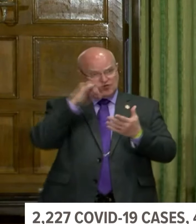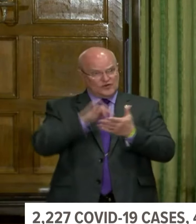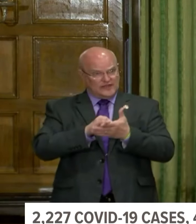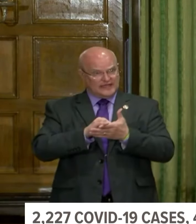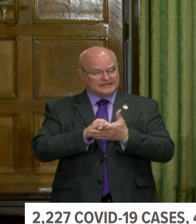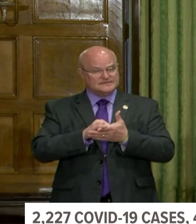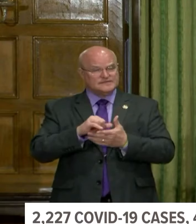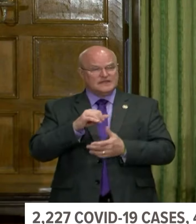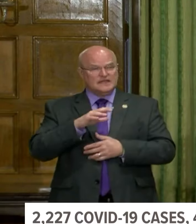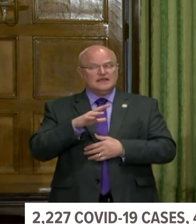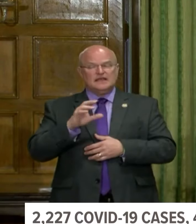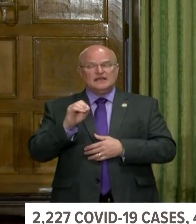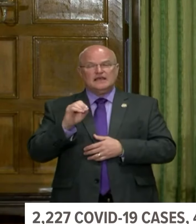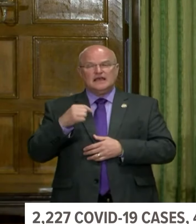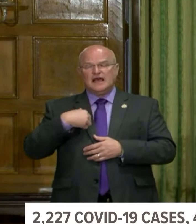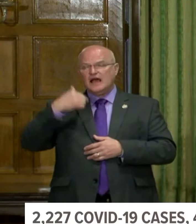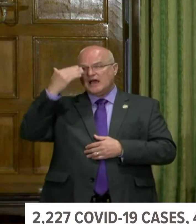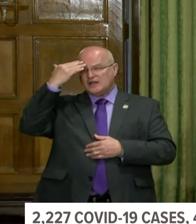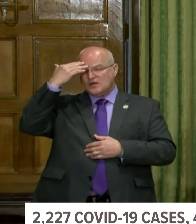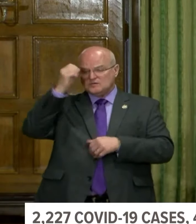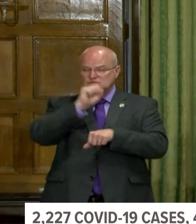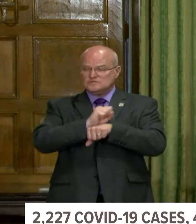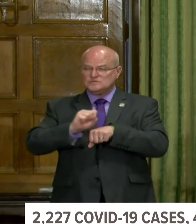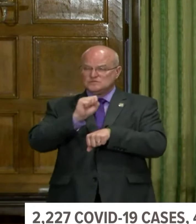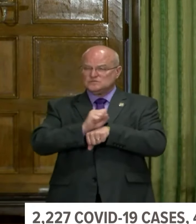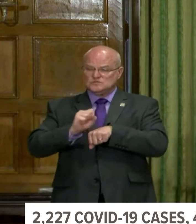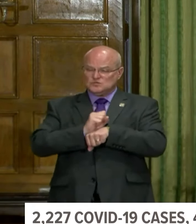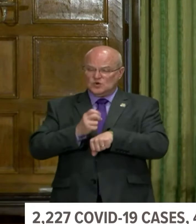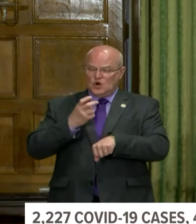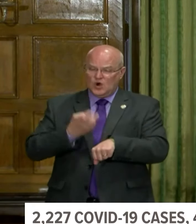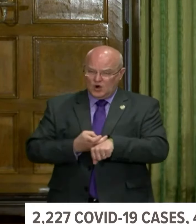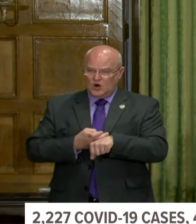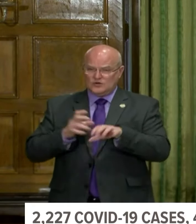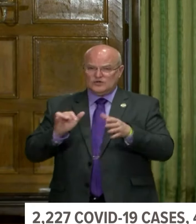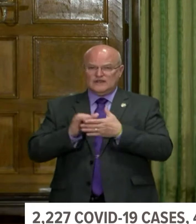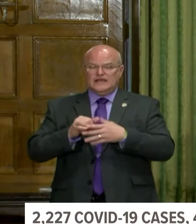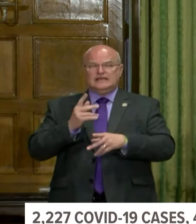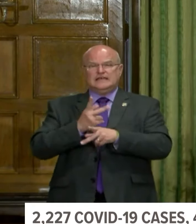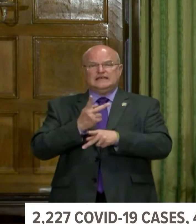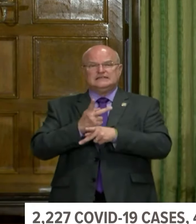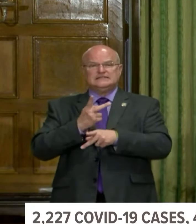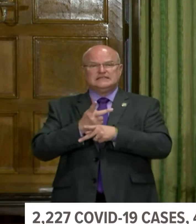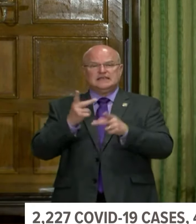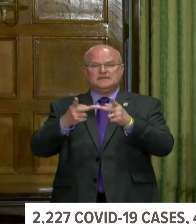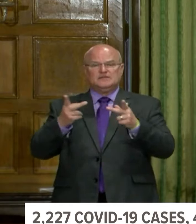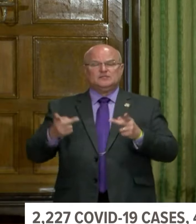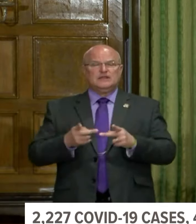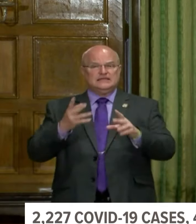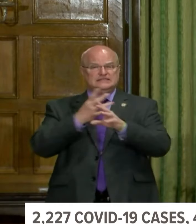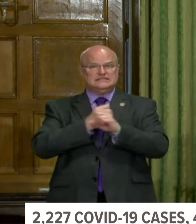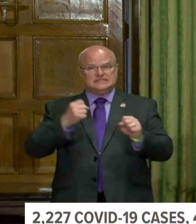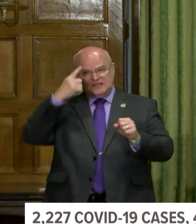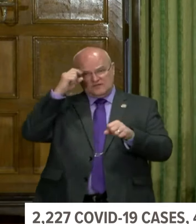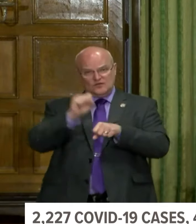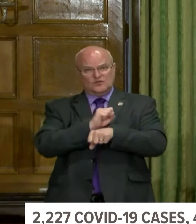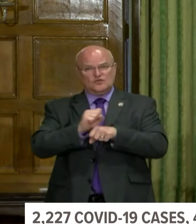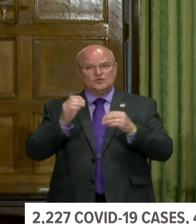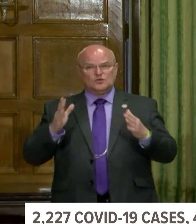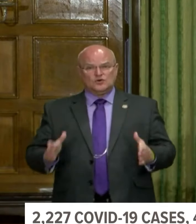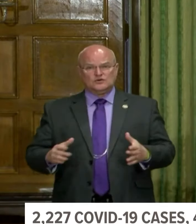them, and I know that they're working very hard to do that and to keep their places safe for their